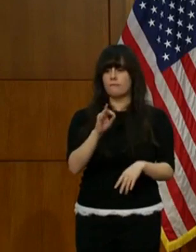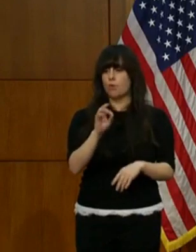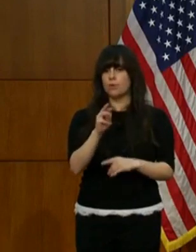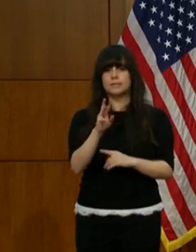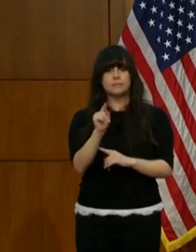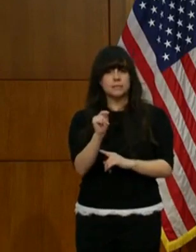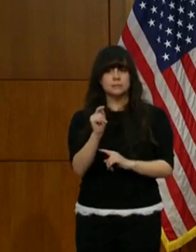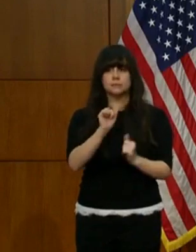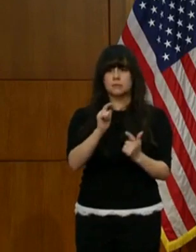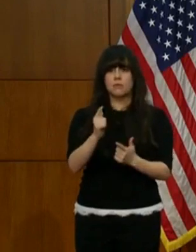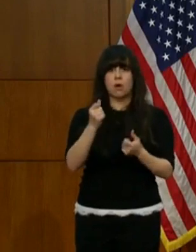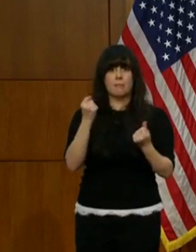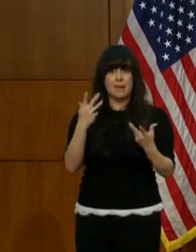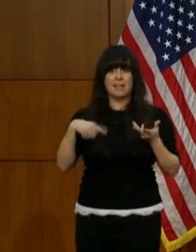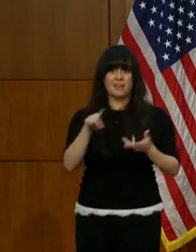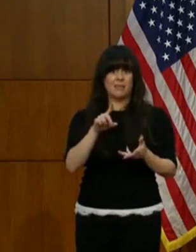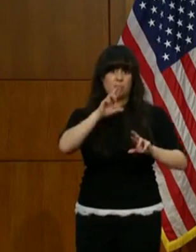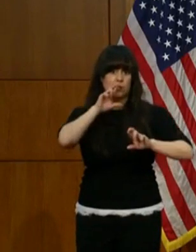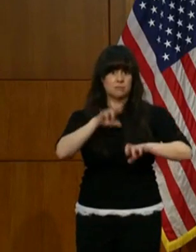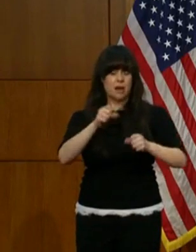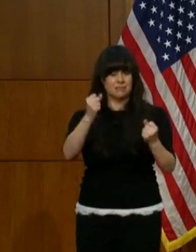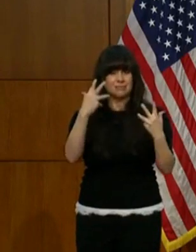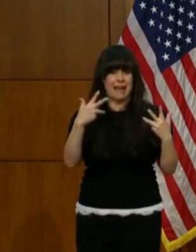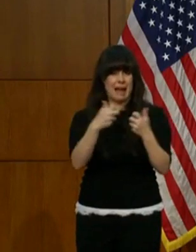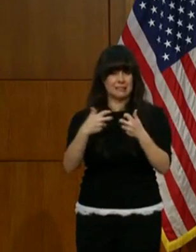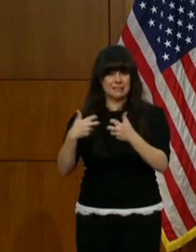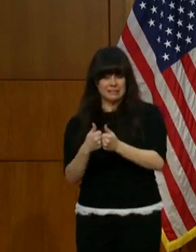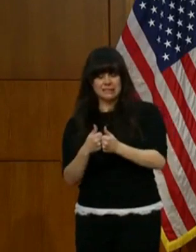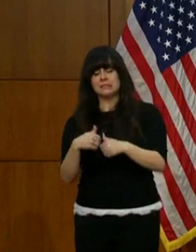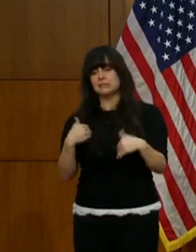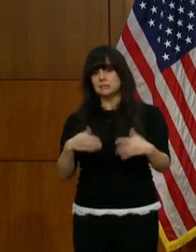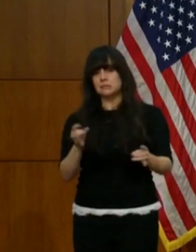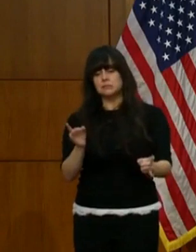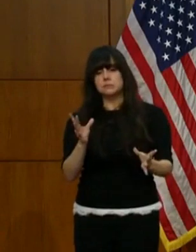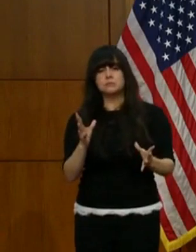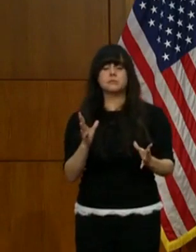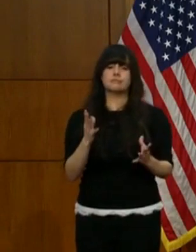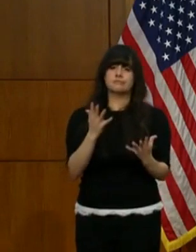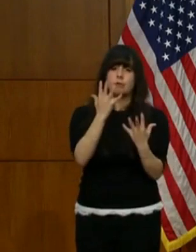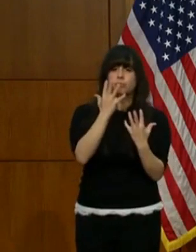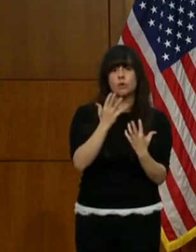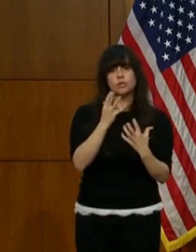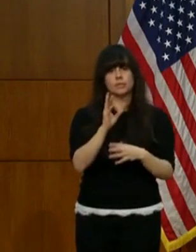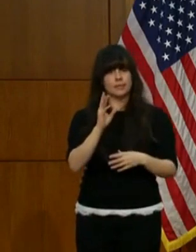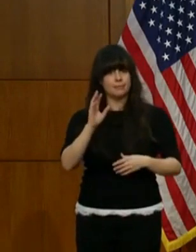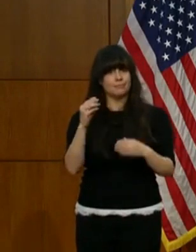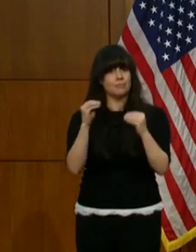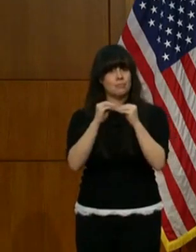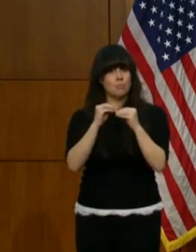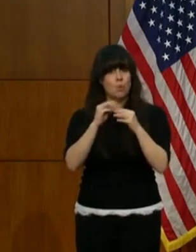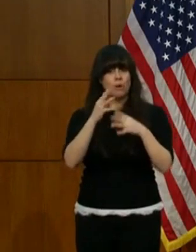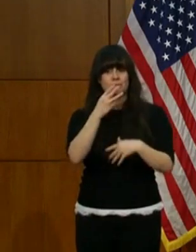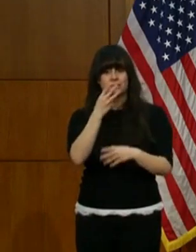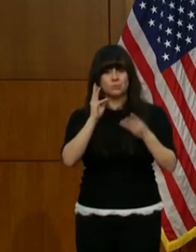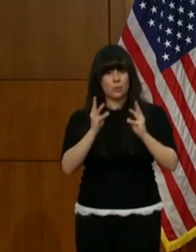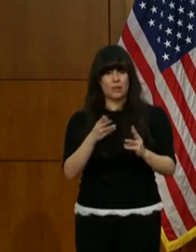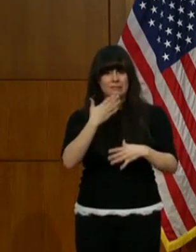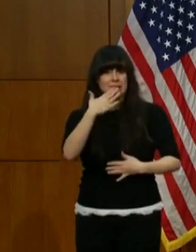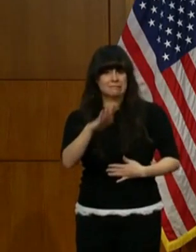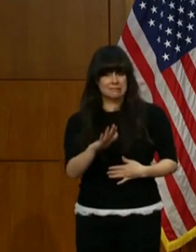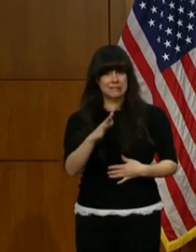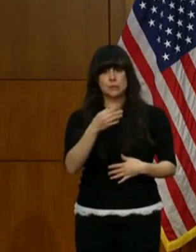of motor vehicle accidents. And unfortunately, we have some more weather coming. So I would pay attention to